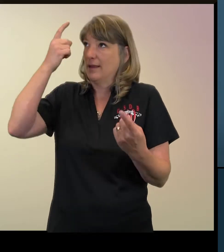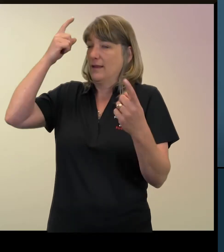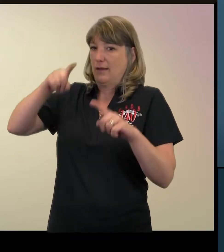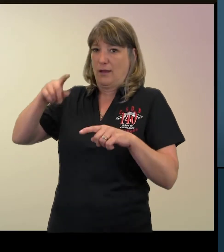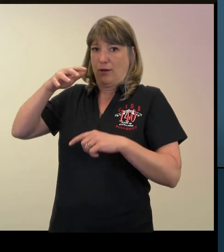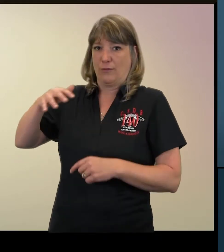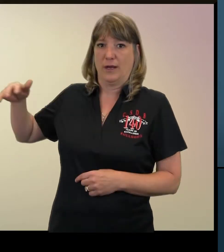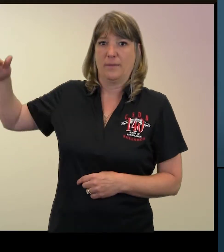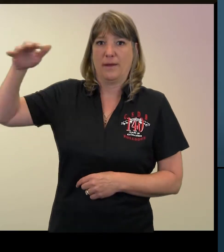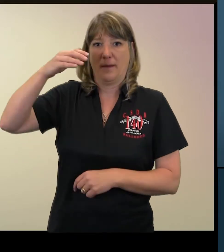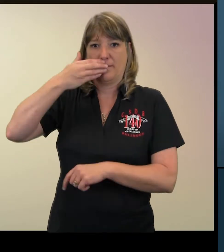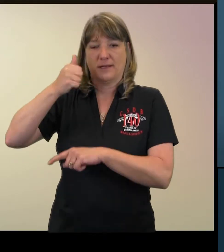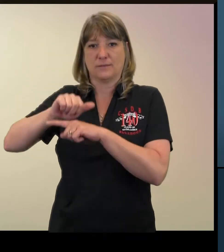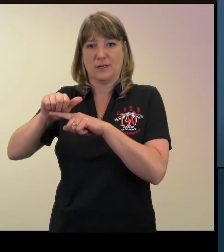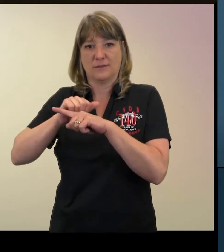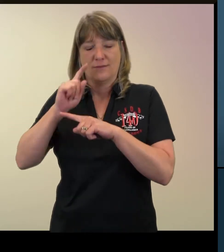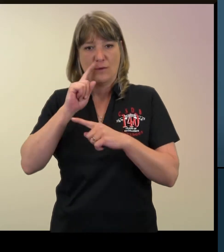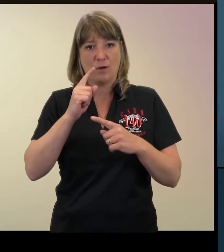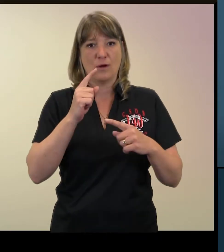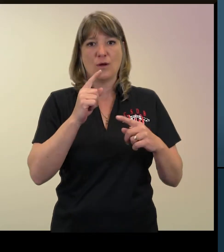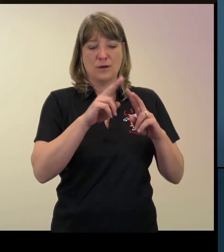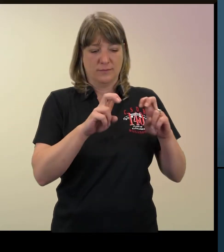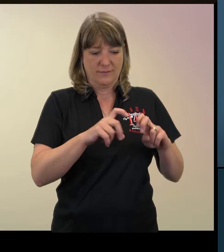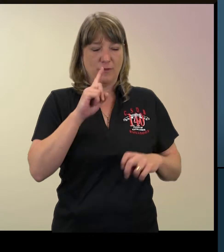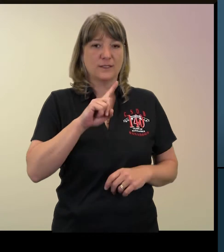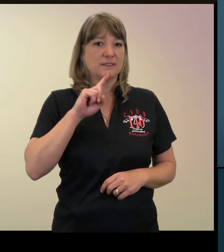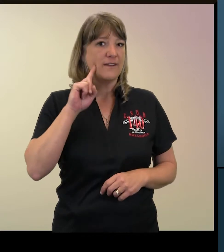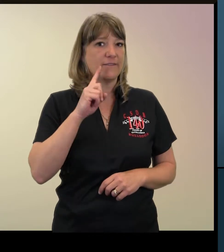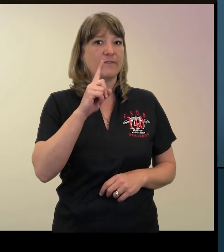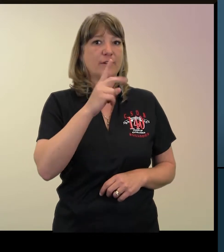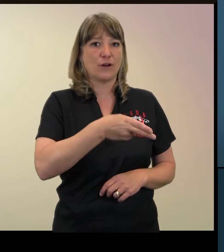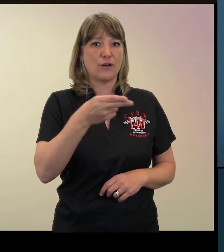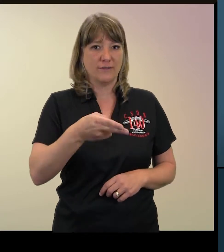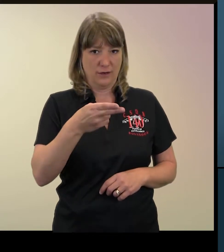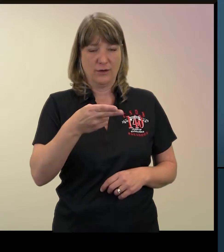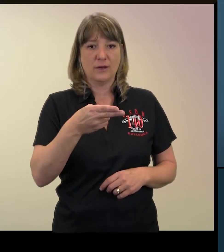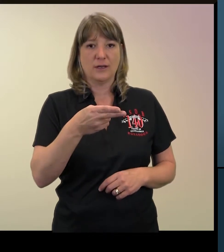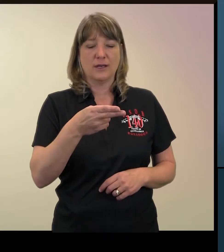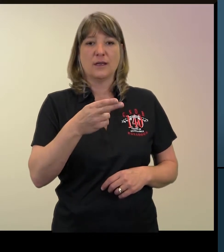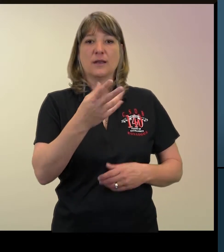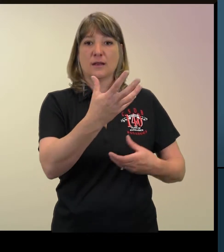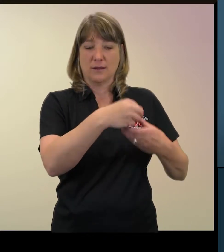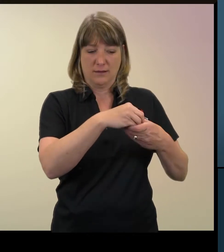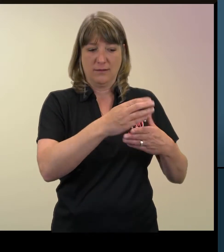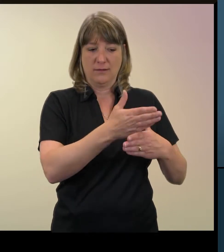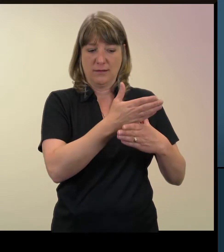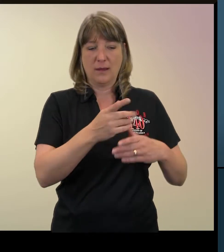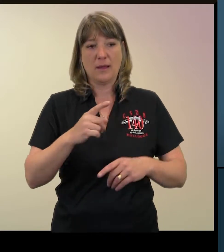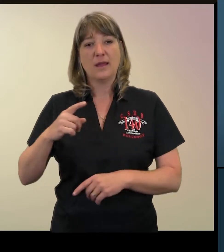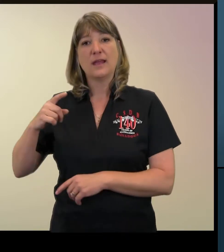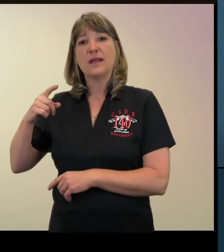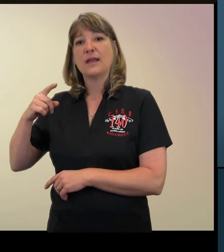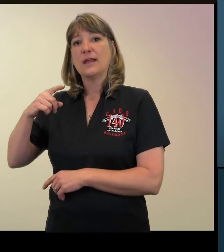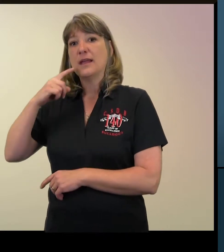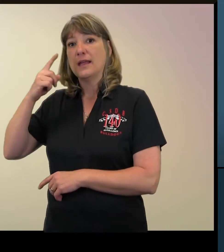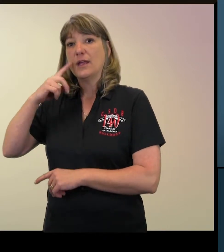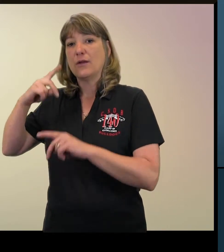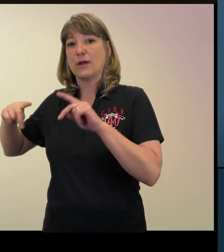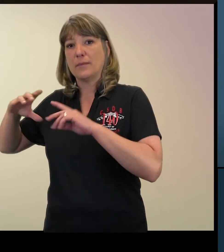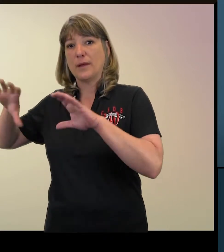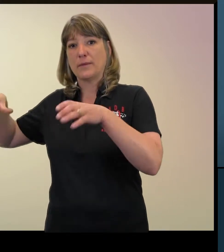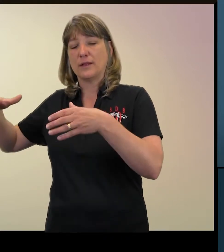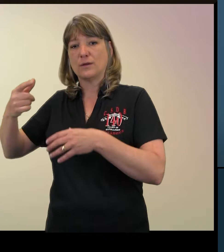clinically agreed upon best practice for assessment of autism among children who are deaf and hard of hearing. But in a hearing